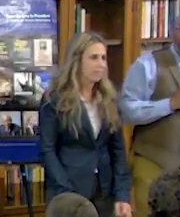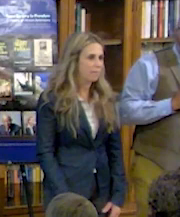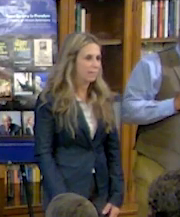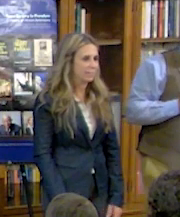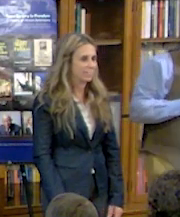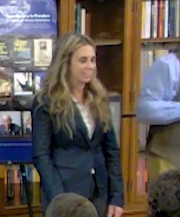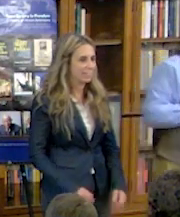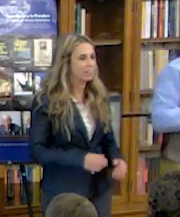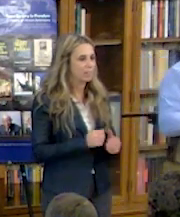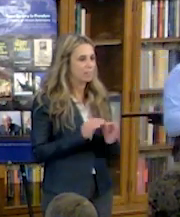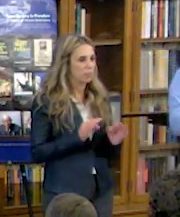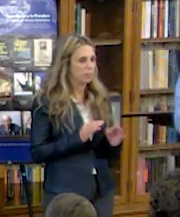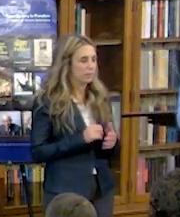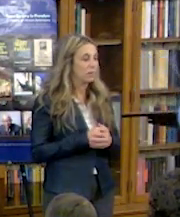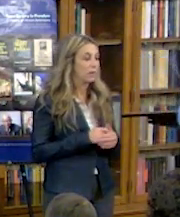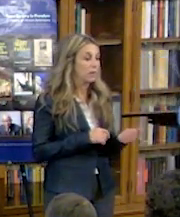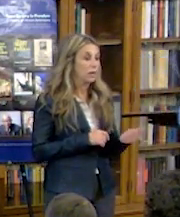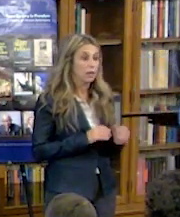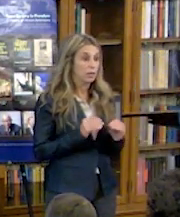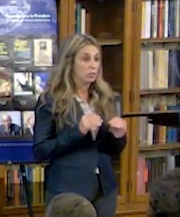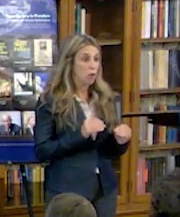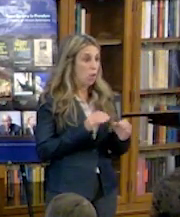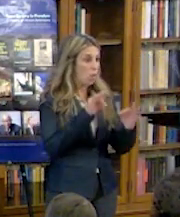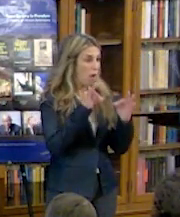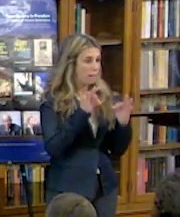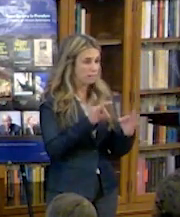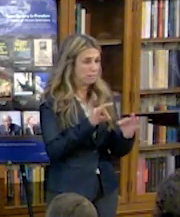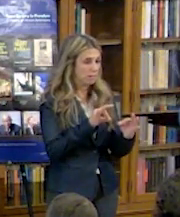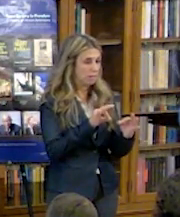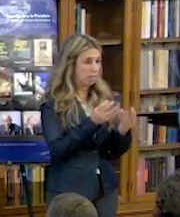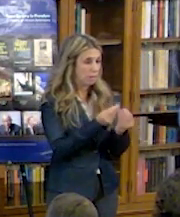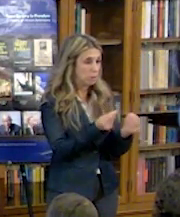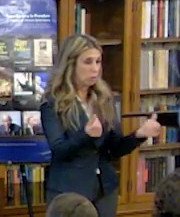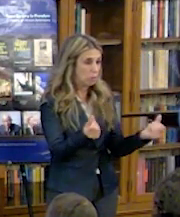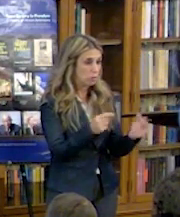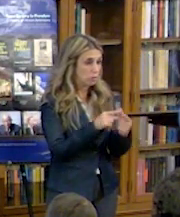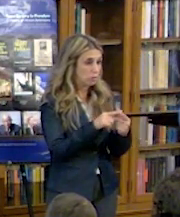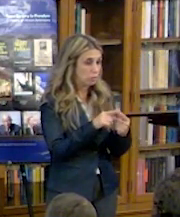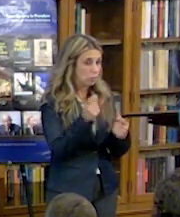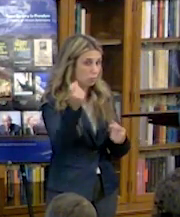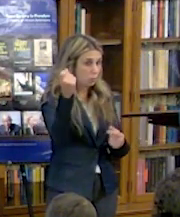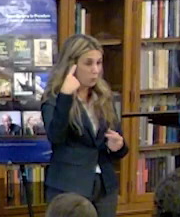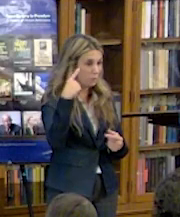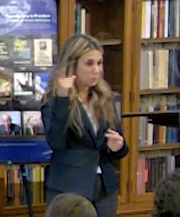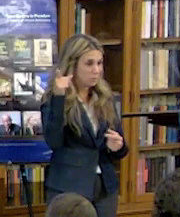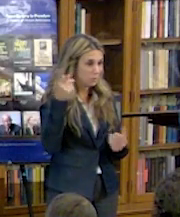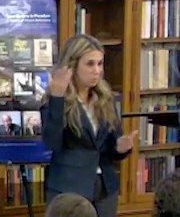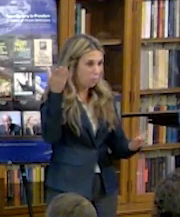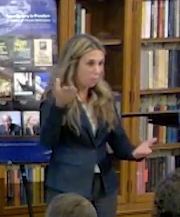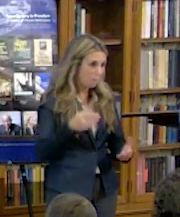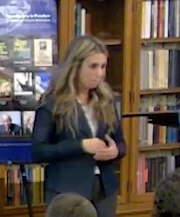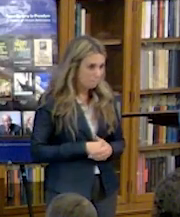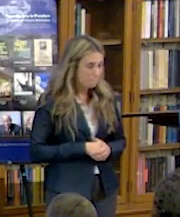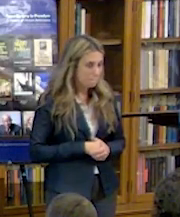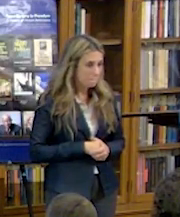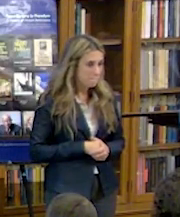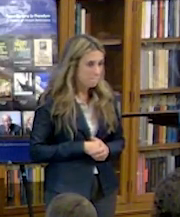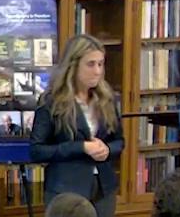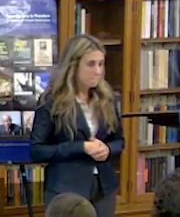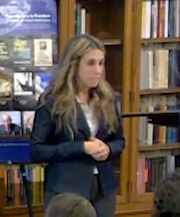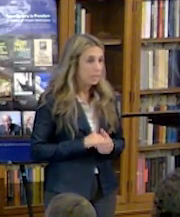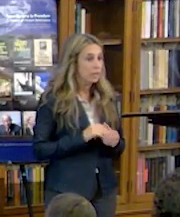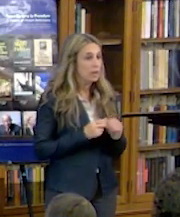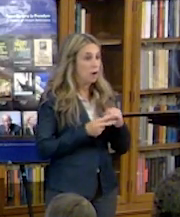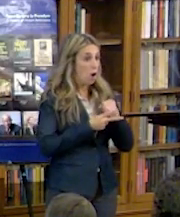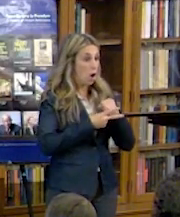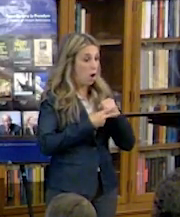uh there is no ideal solution to the question that you're raising